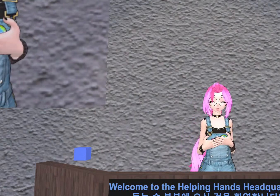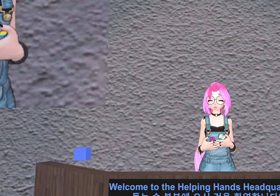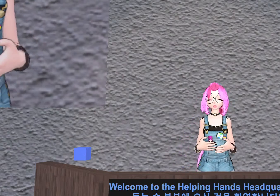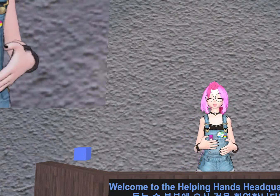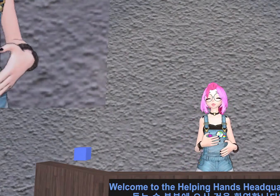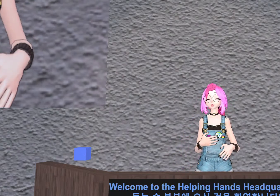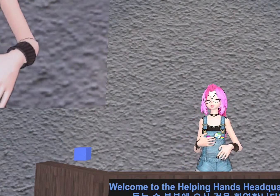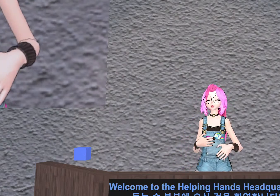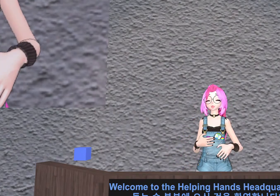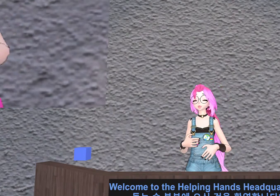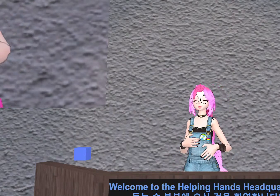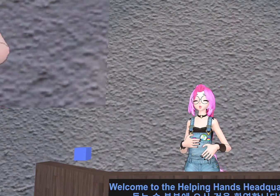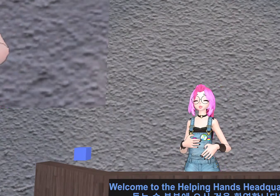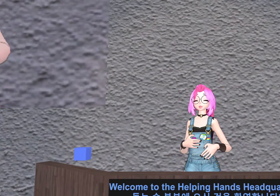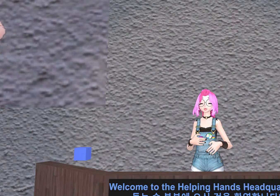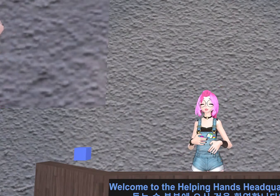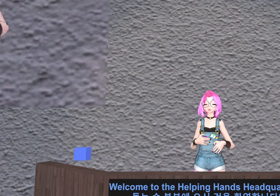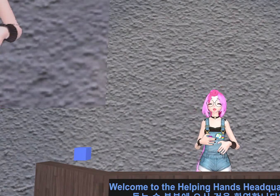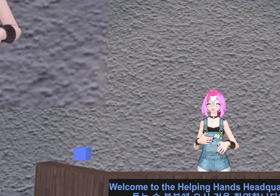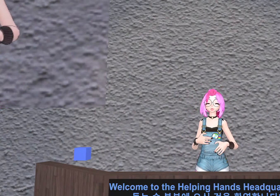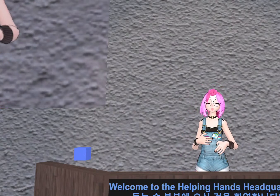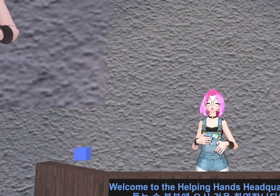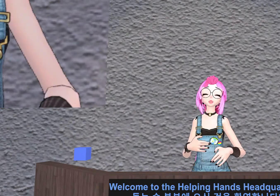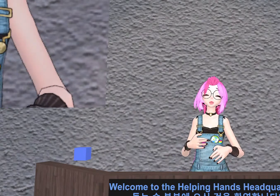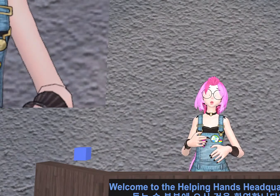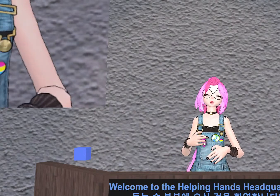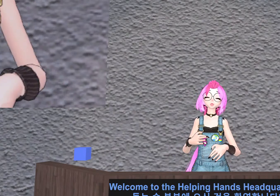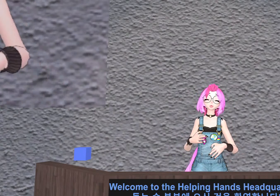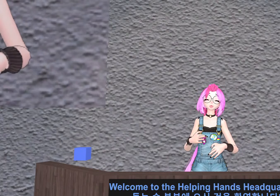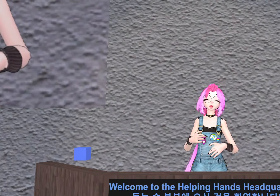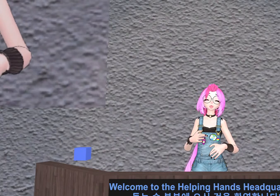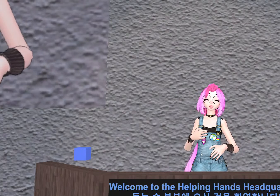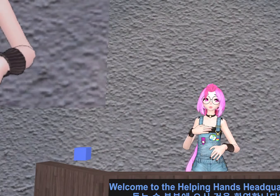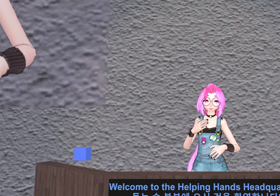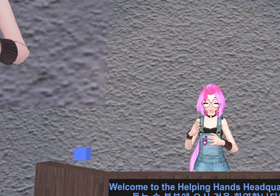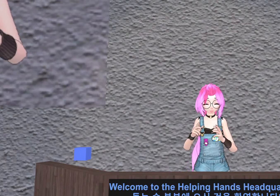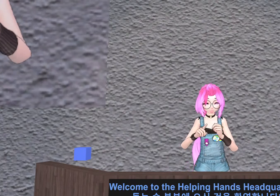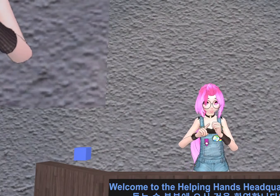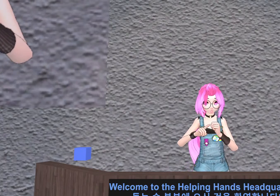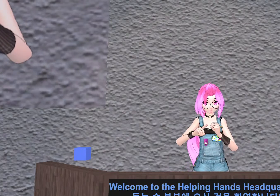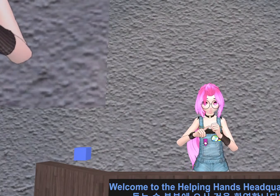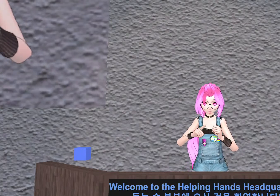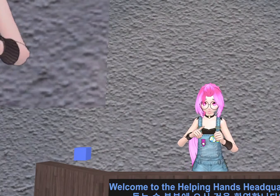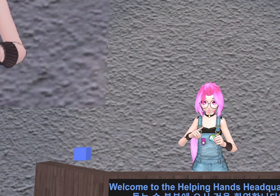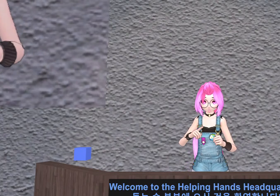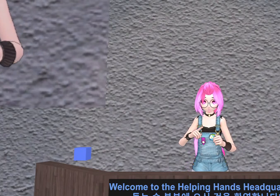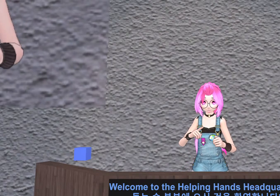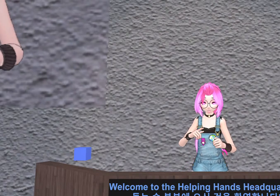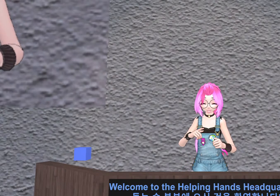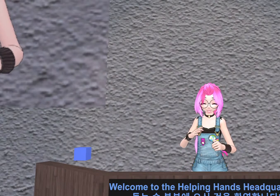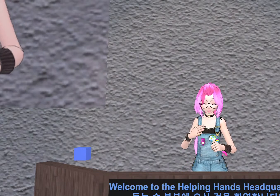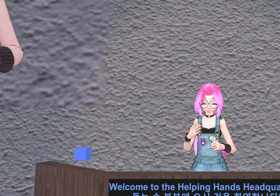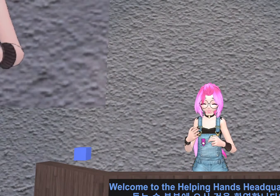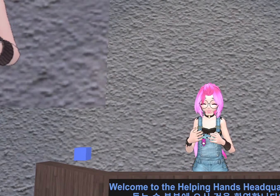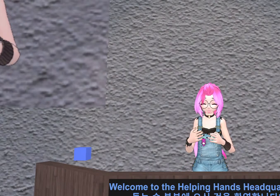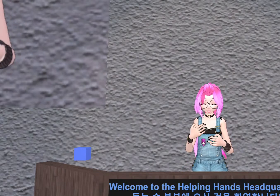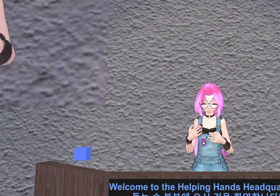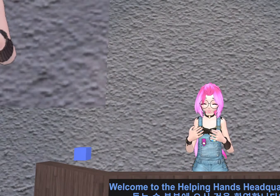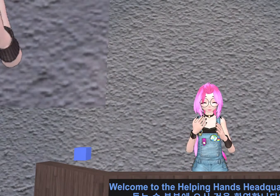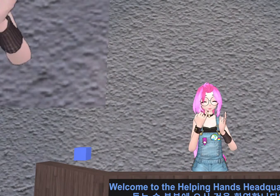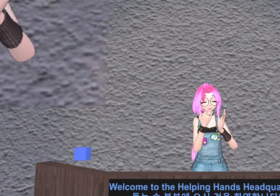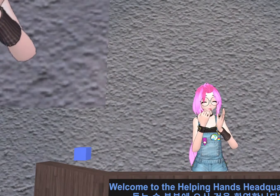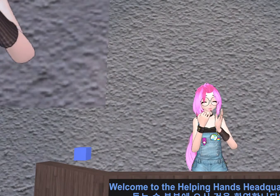So a really great example of this would be when you're like, what's the word in English?